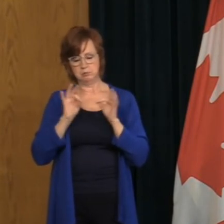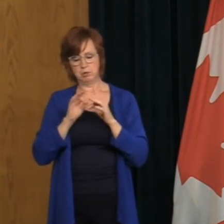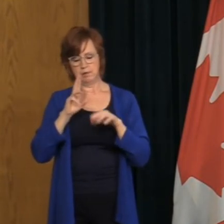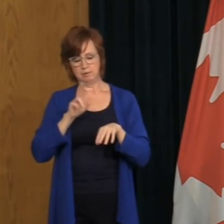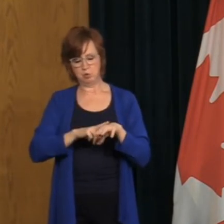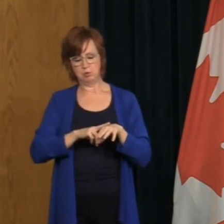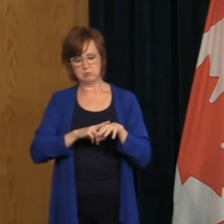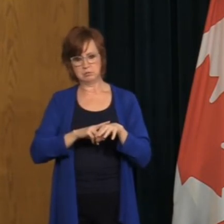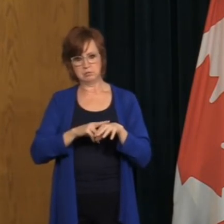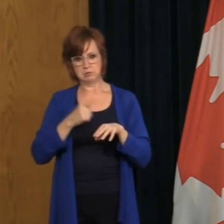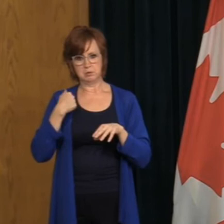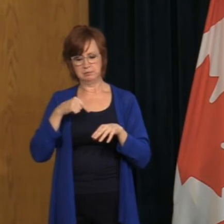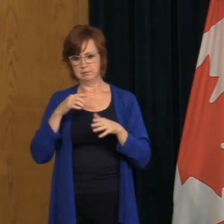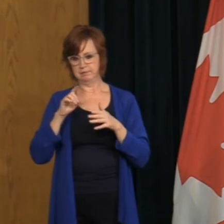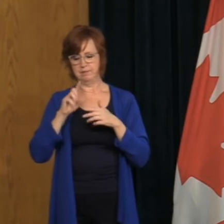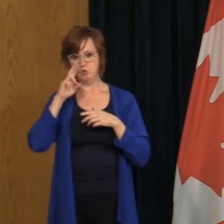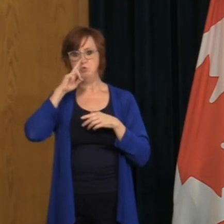Last